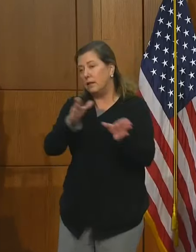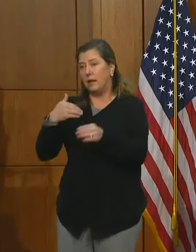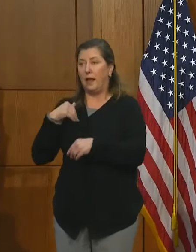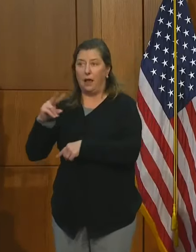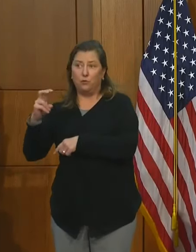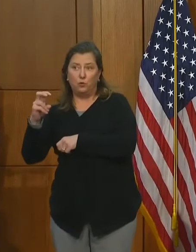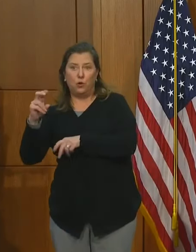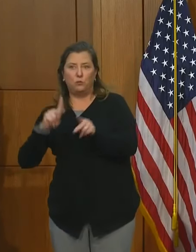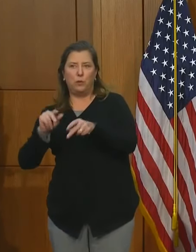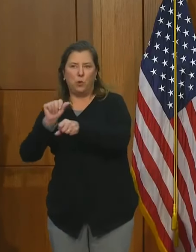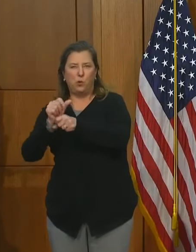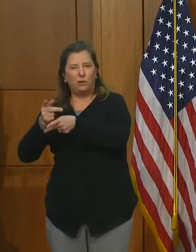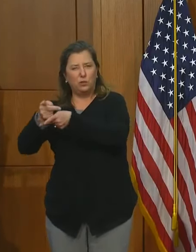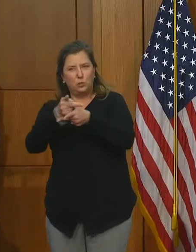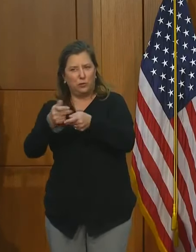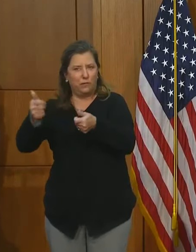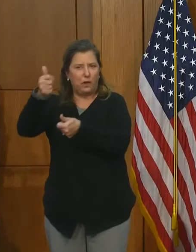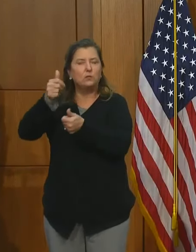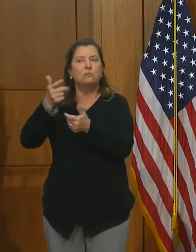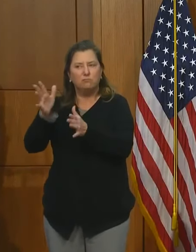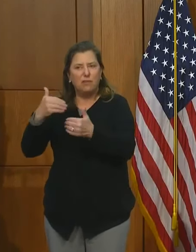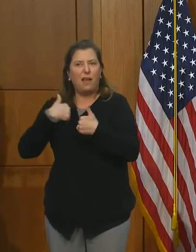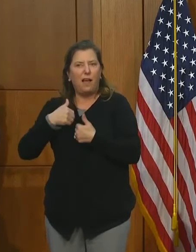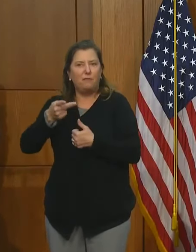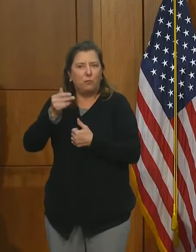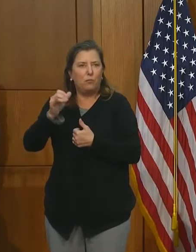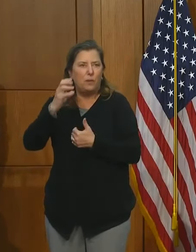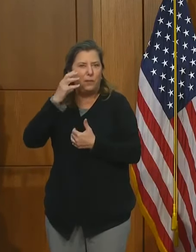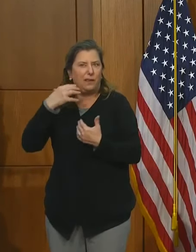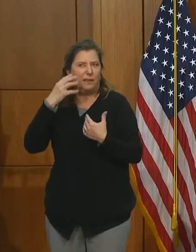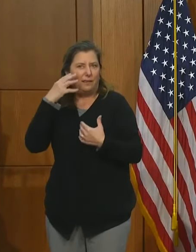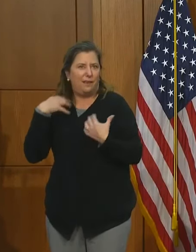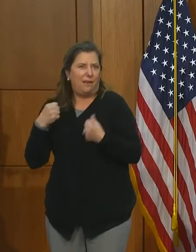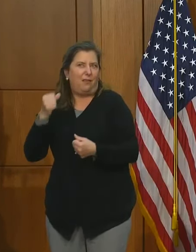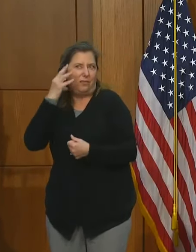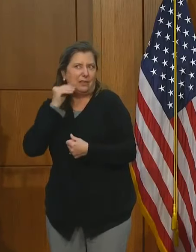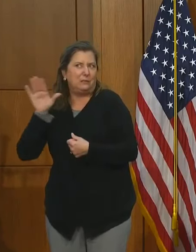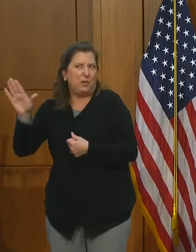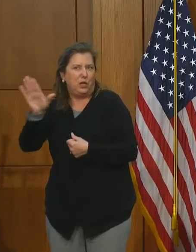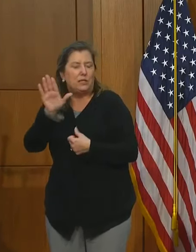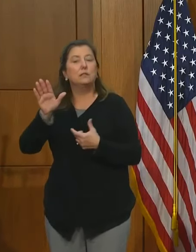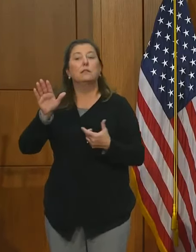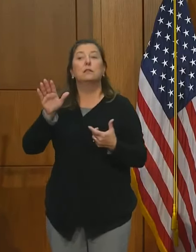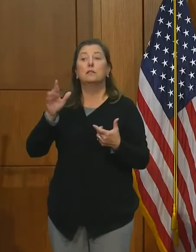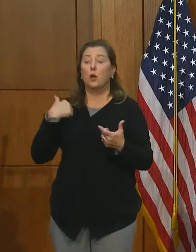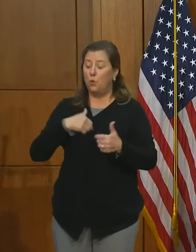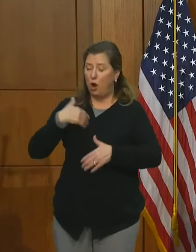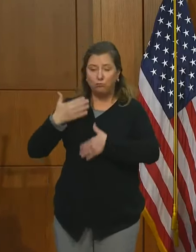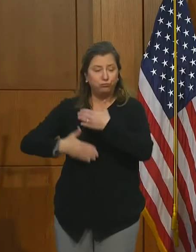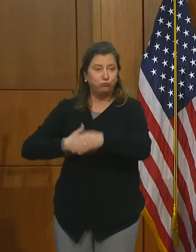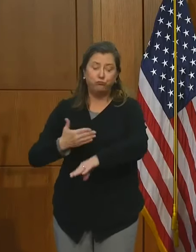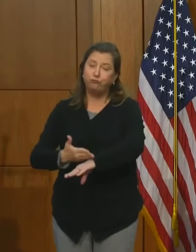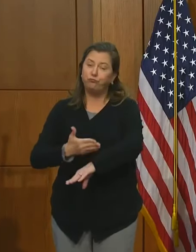the supervisory folks with public health experience. So we're well on our way,